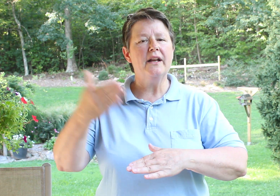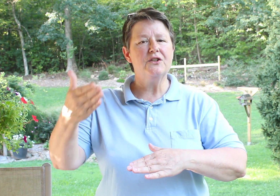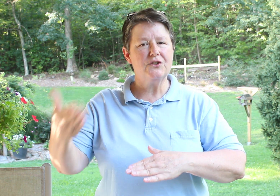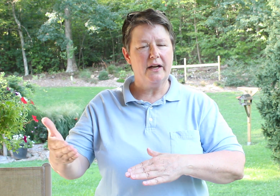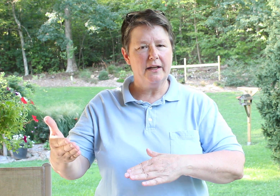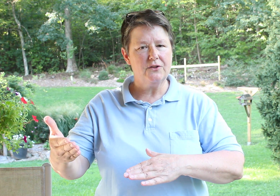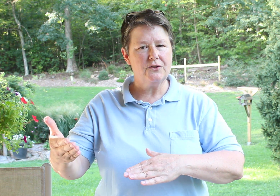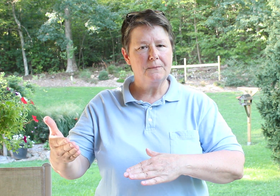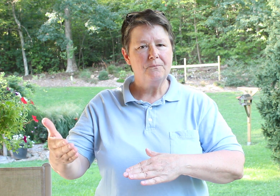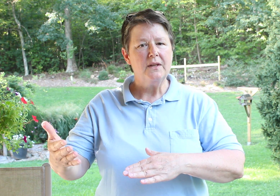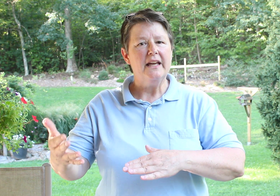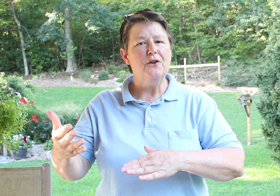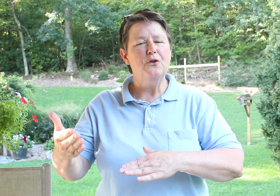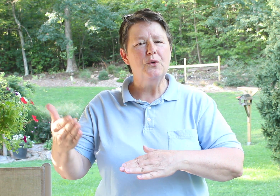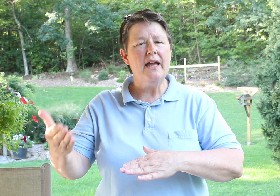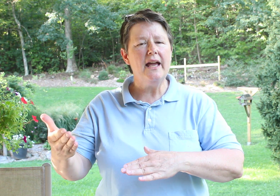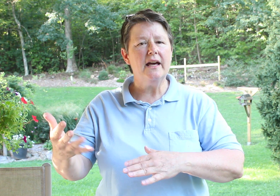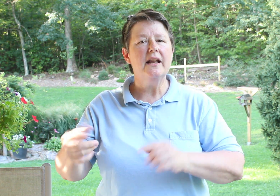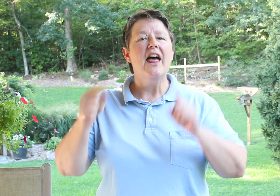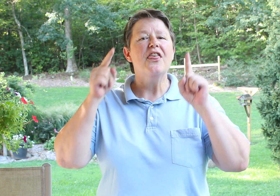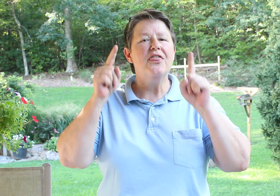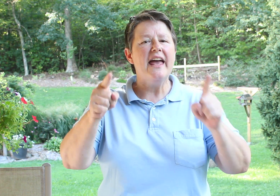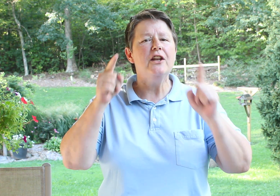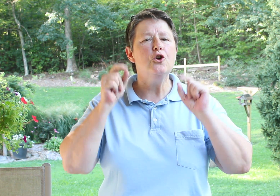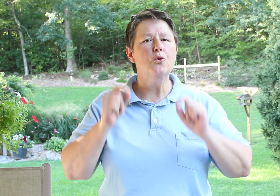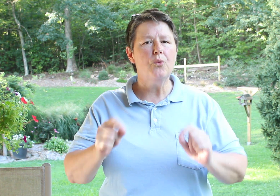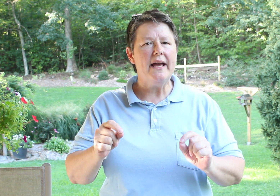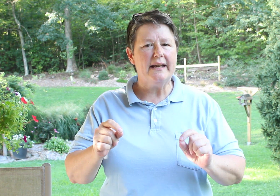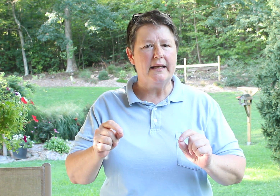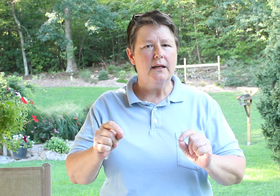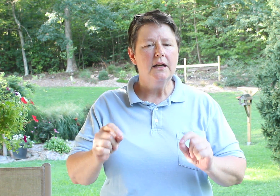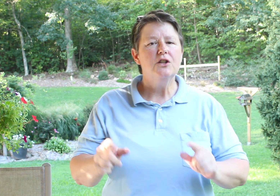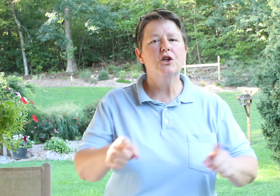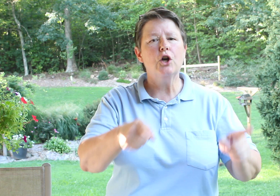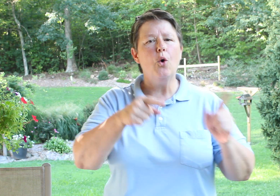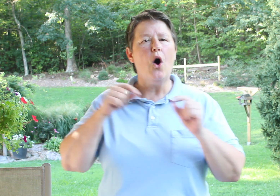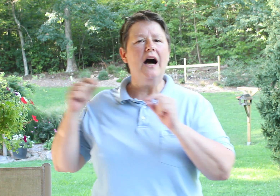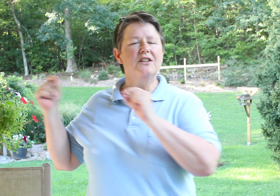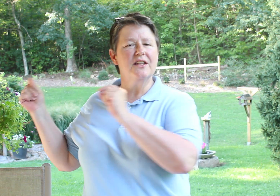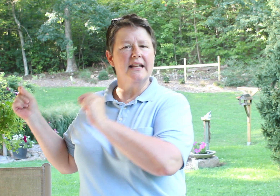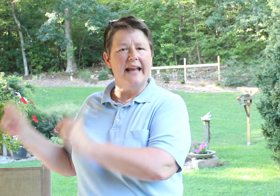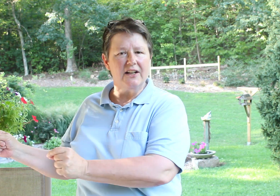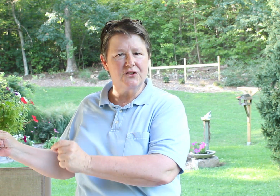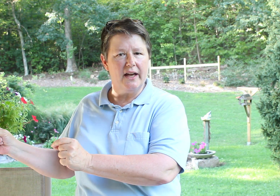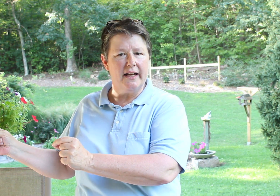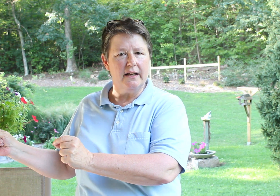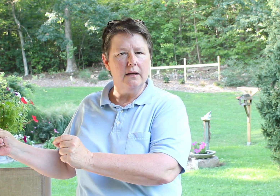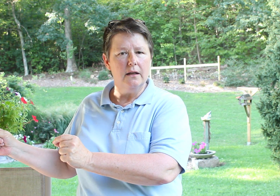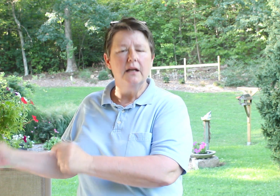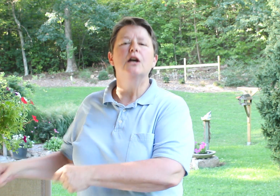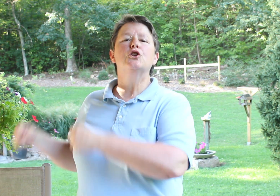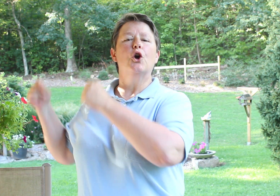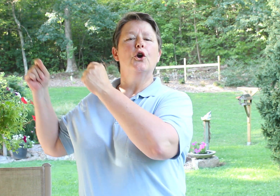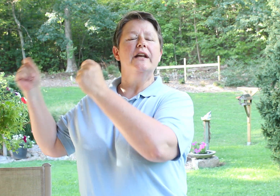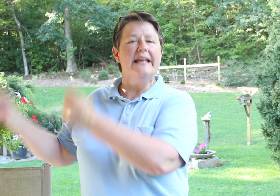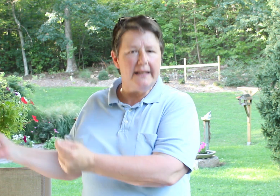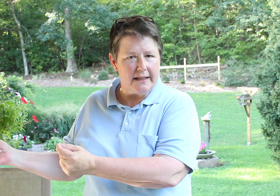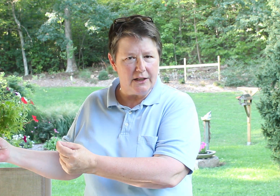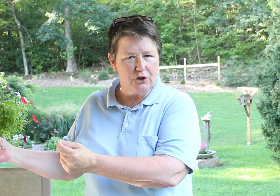is science? And if you can, then you're ready to go on to the next heading, turn it